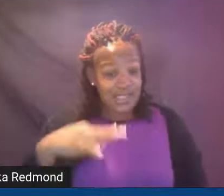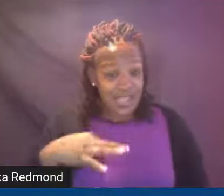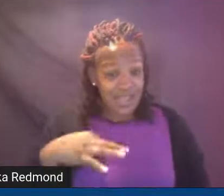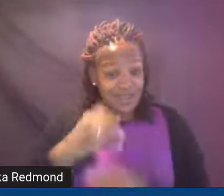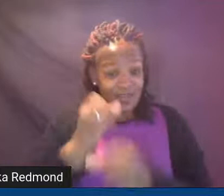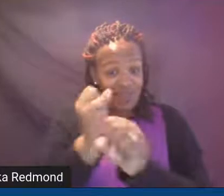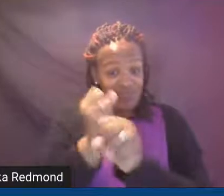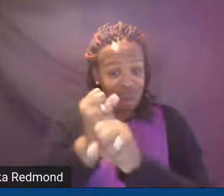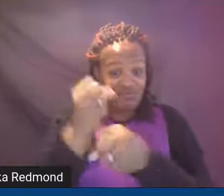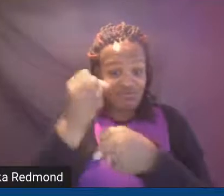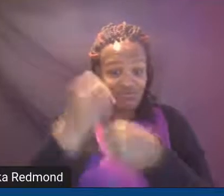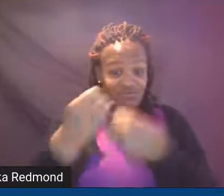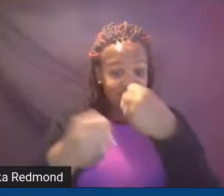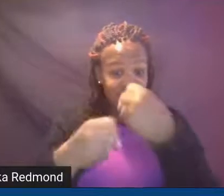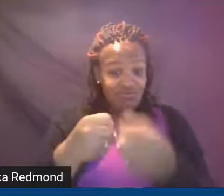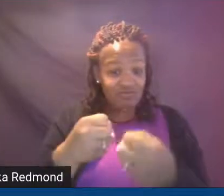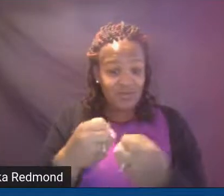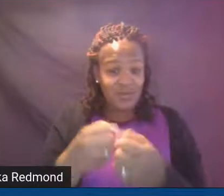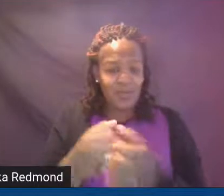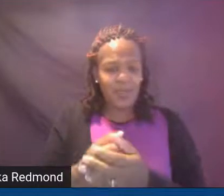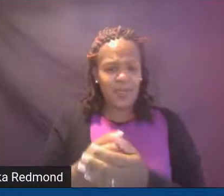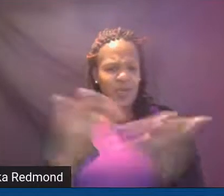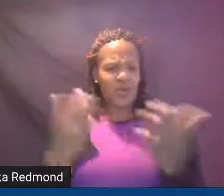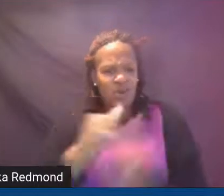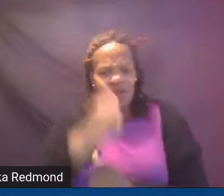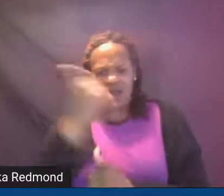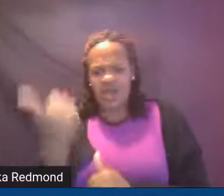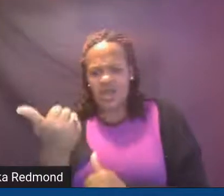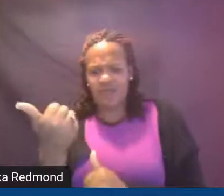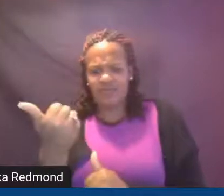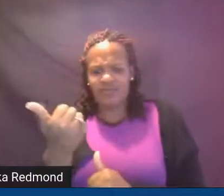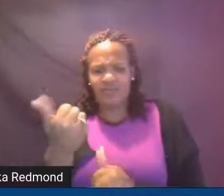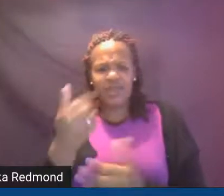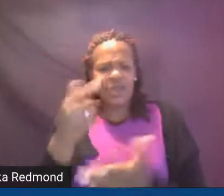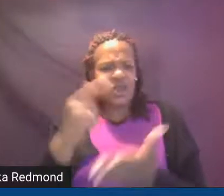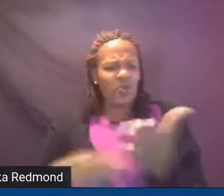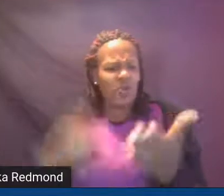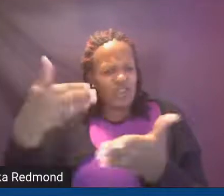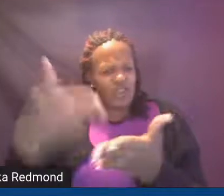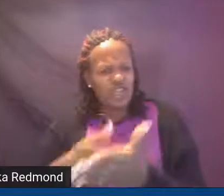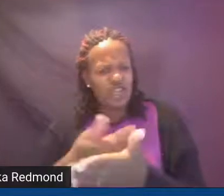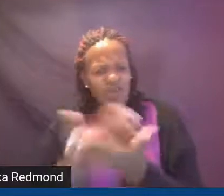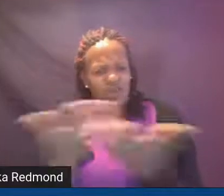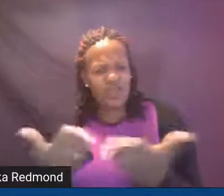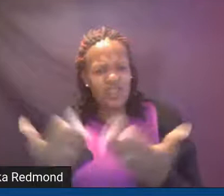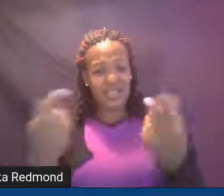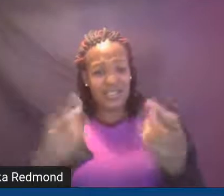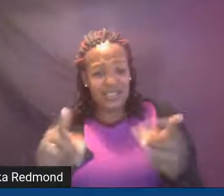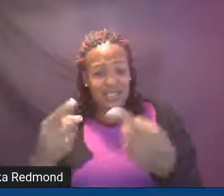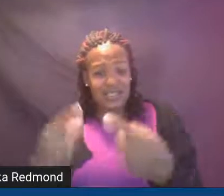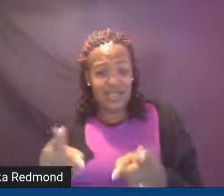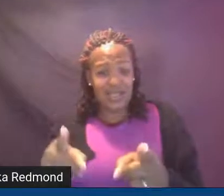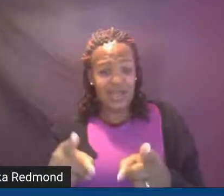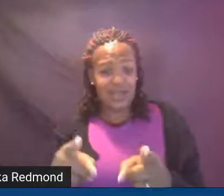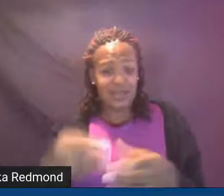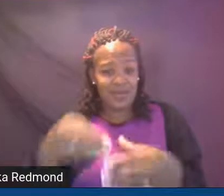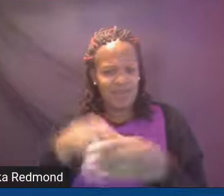strategies. What are the new things happening, strategy point of view in the industry to achieve